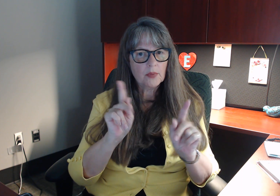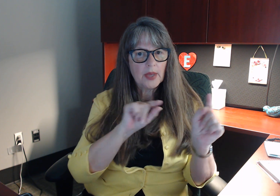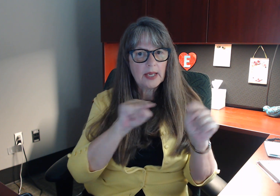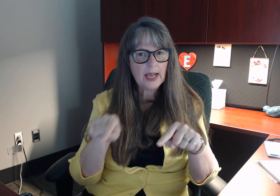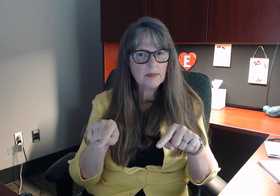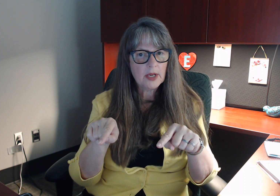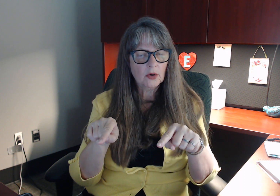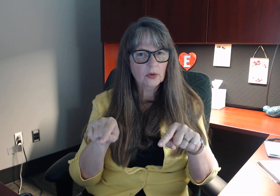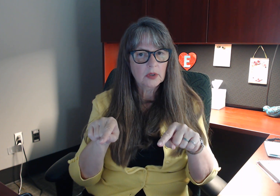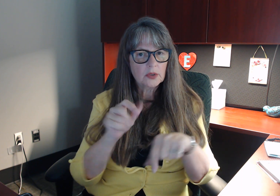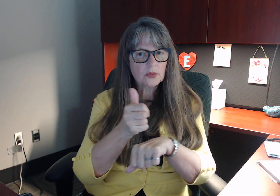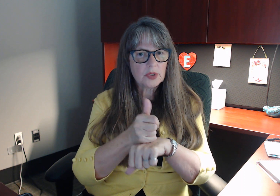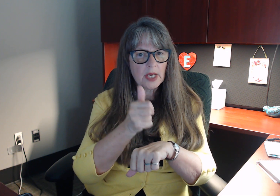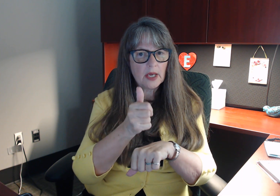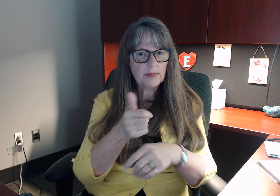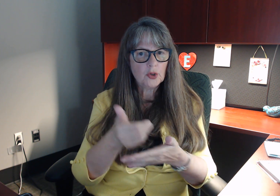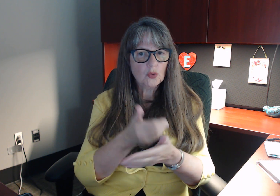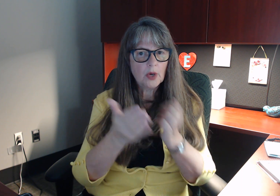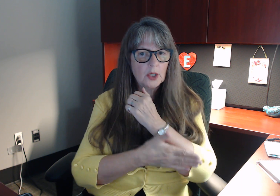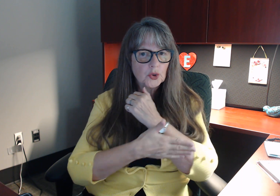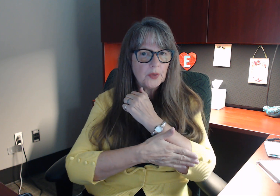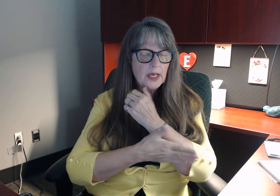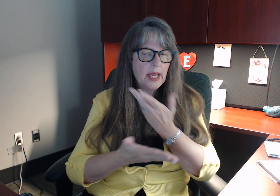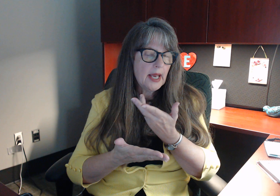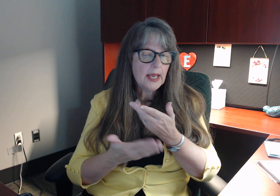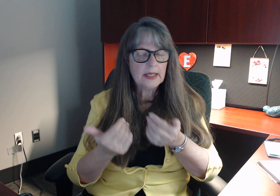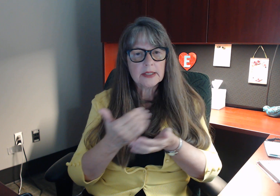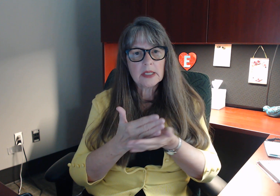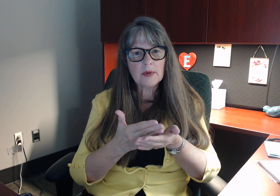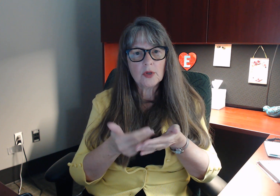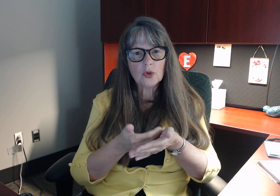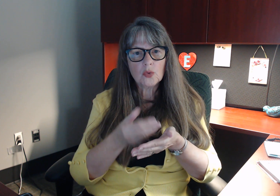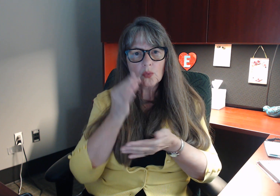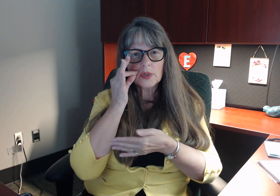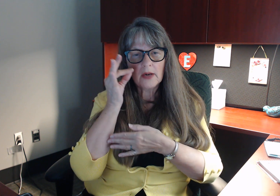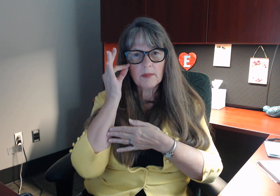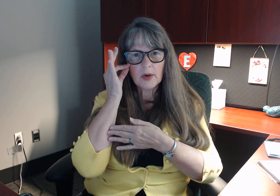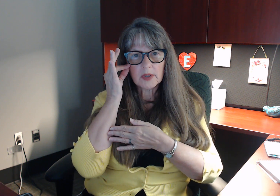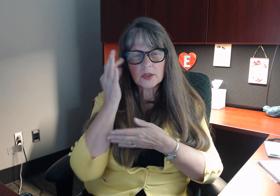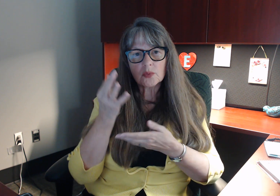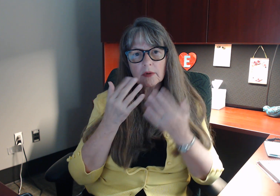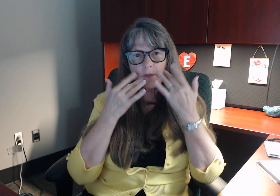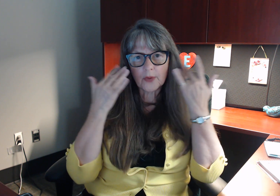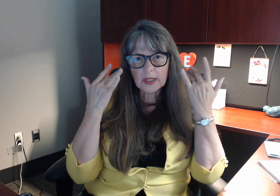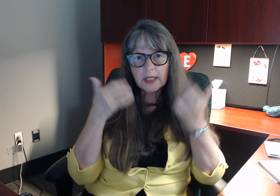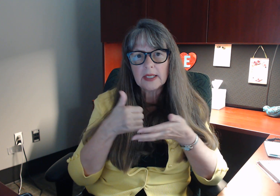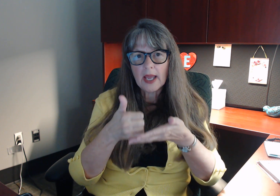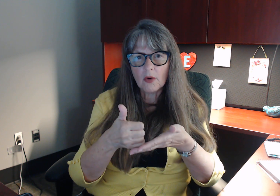that came here to set up a new country. And some of the new Native Americans were friendly and